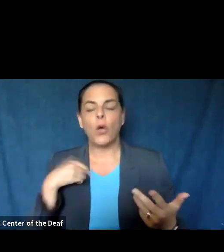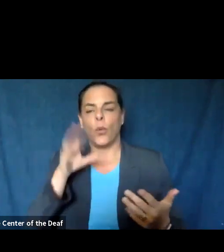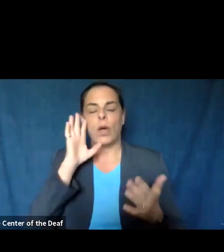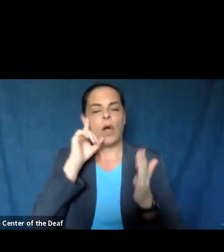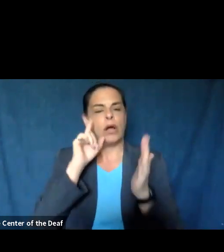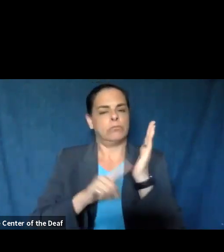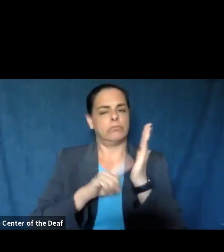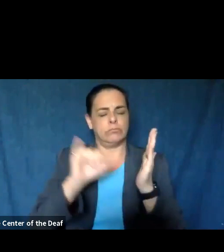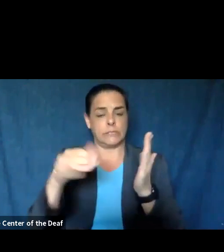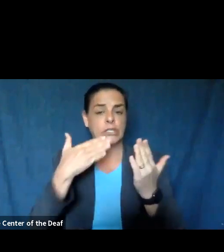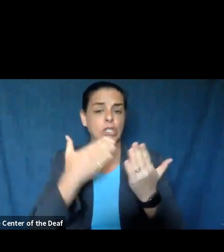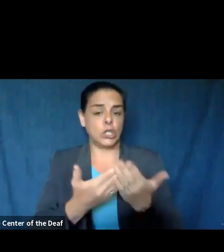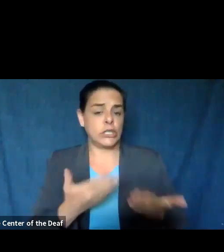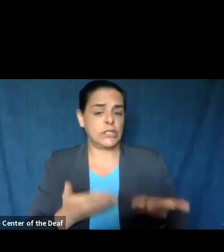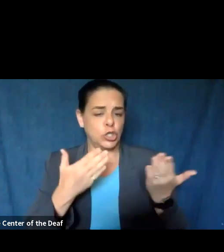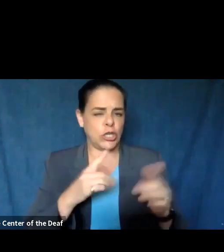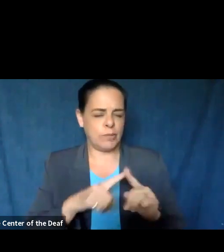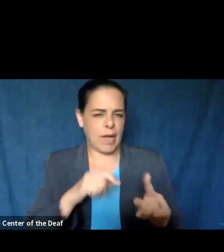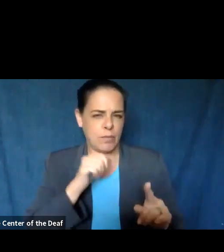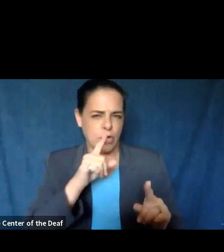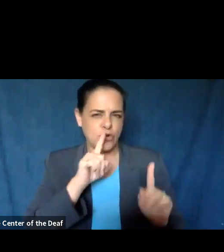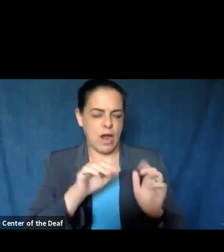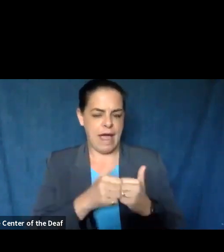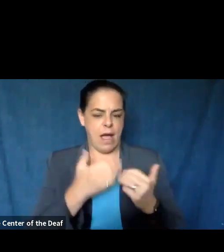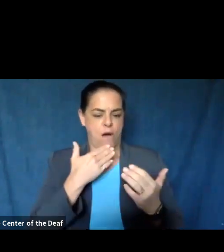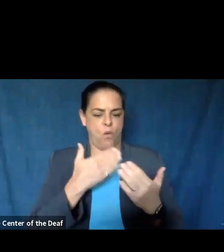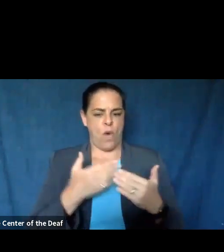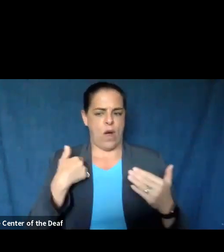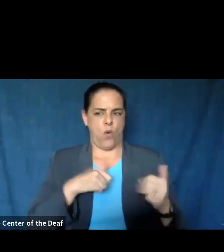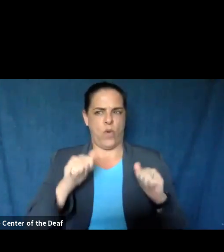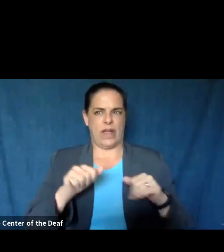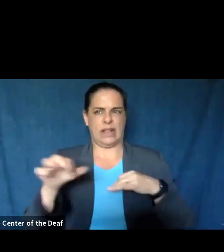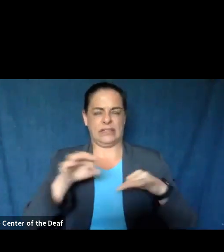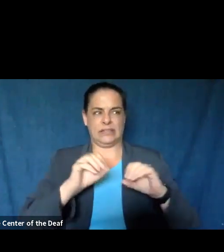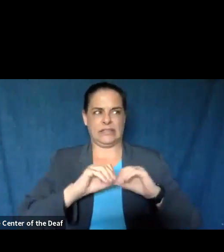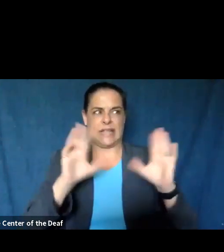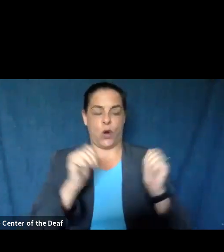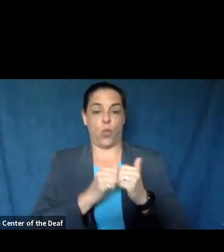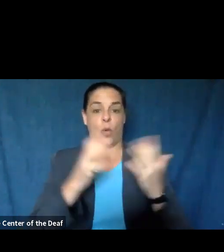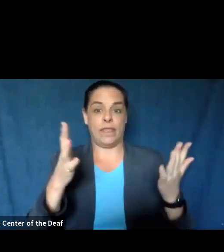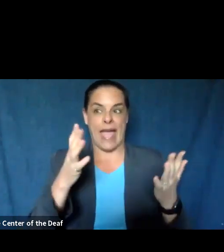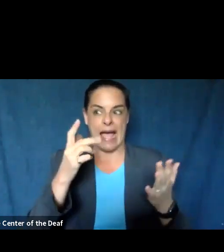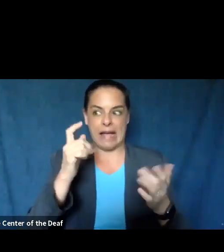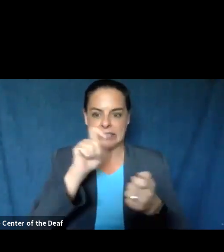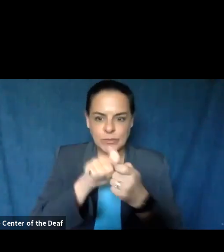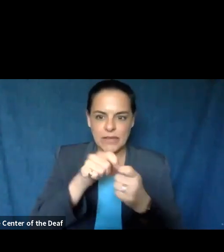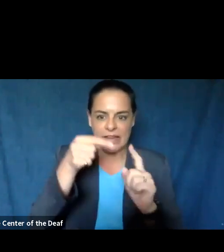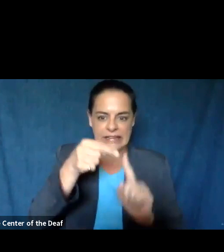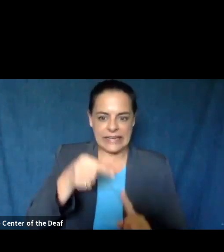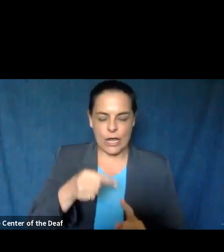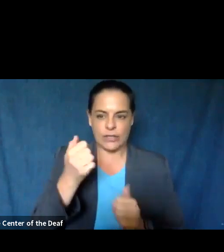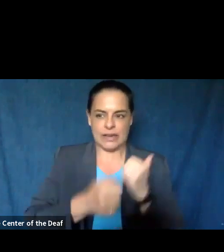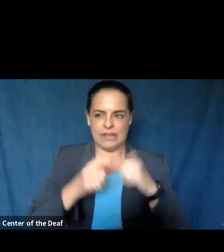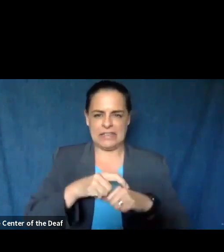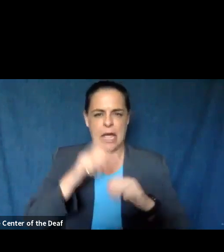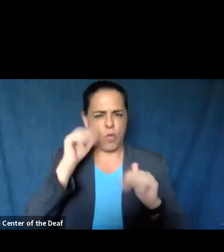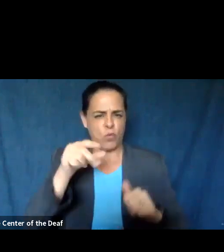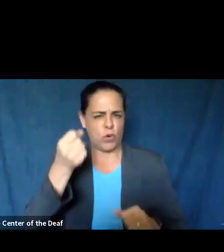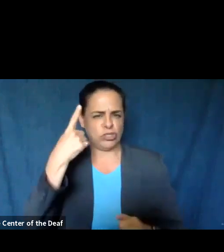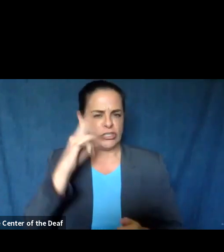a good suggestion. I'm just not sure how well we can make that very clear without giving all the specific details every time on the website. I hope that's